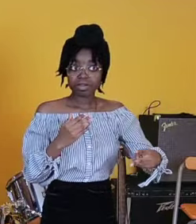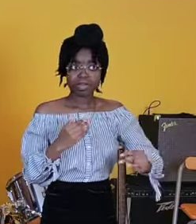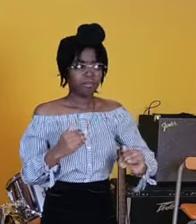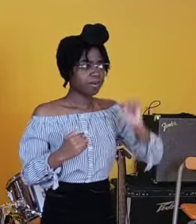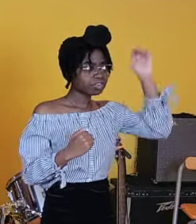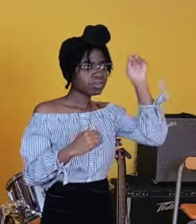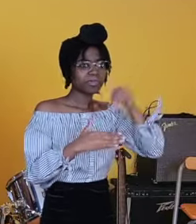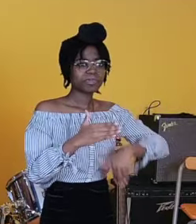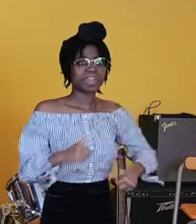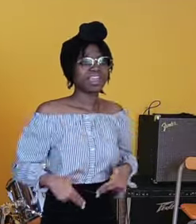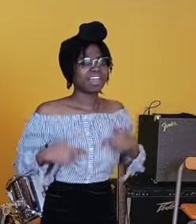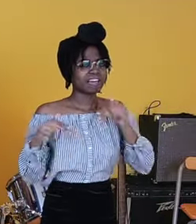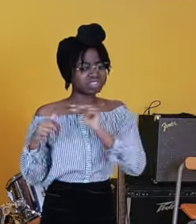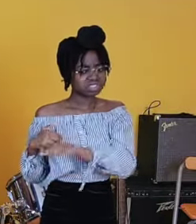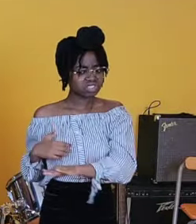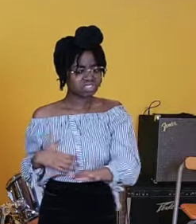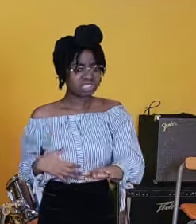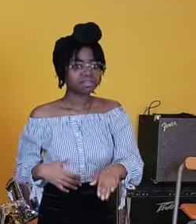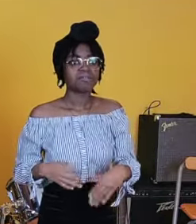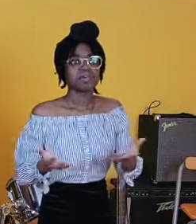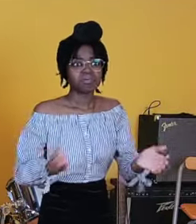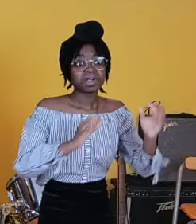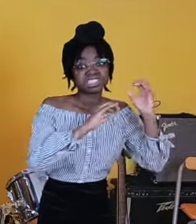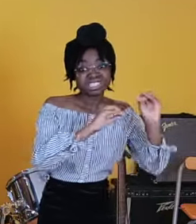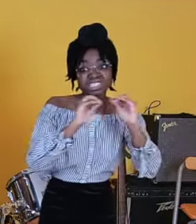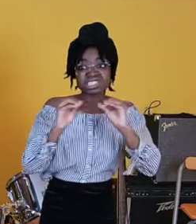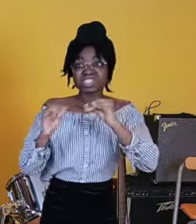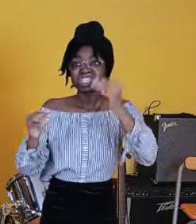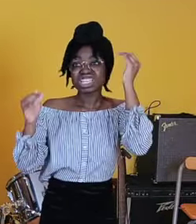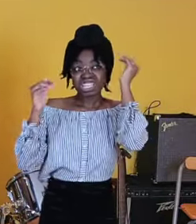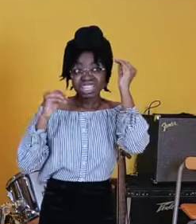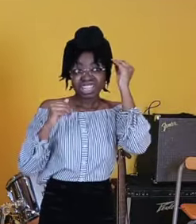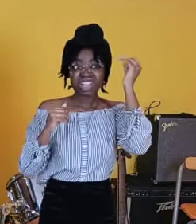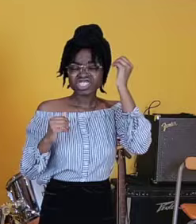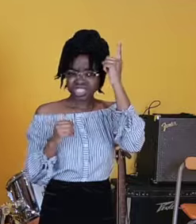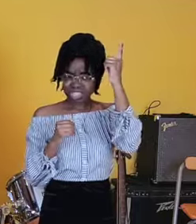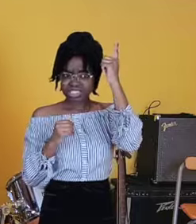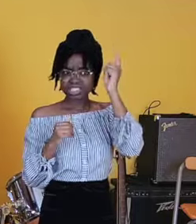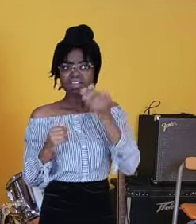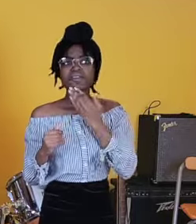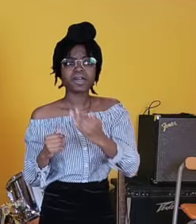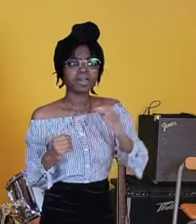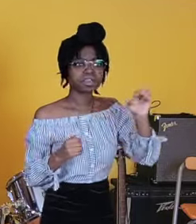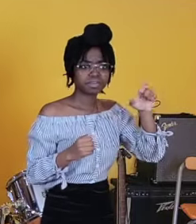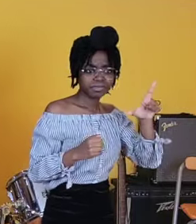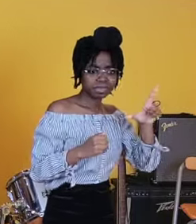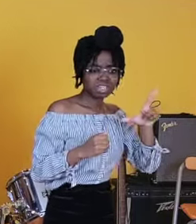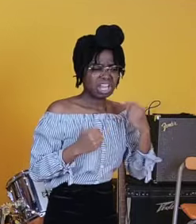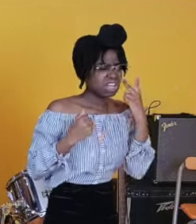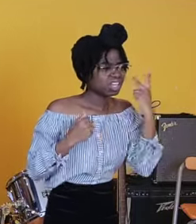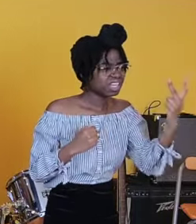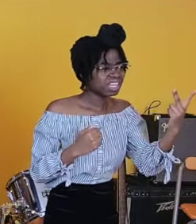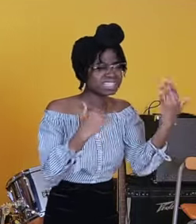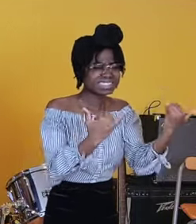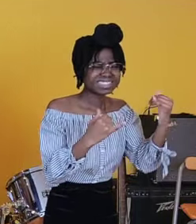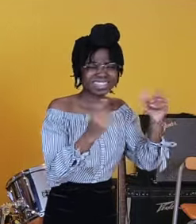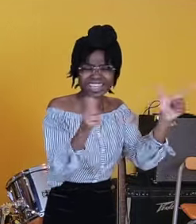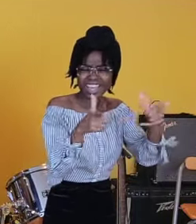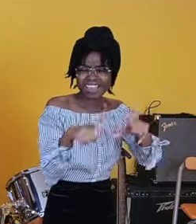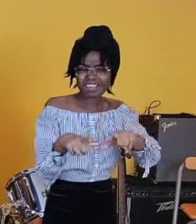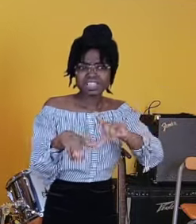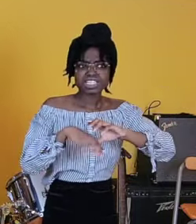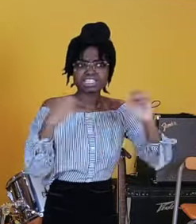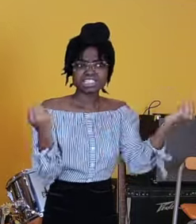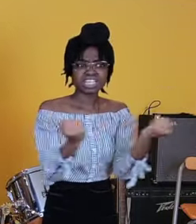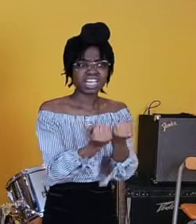life of children, we want to pass on to them the knowledge of good and evil. Today, look at what is happening. Today in our society, they're trying to put bitter for